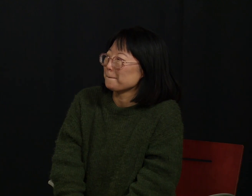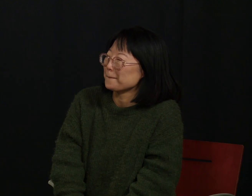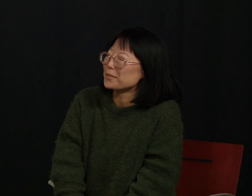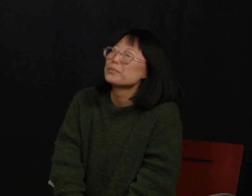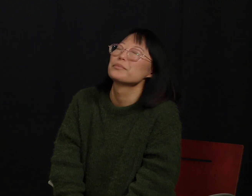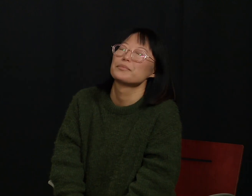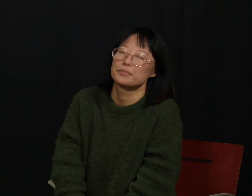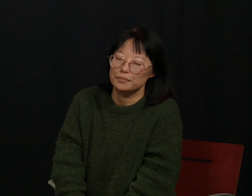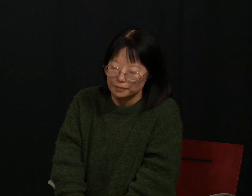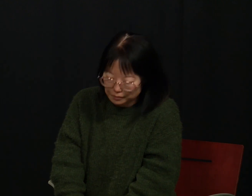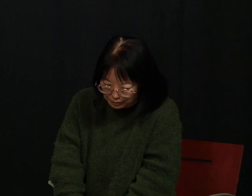Aha.